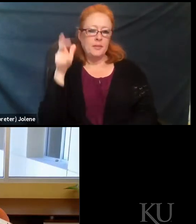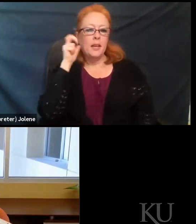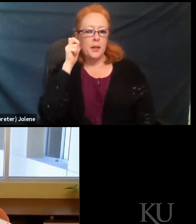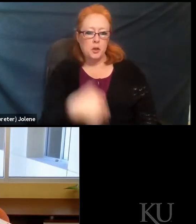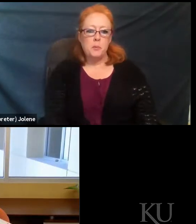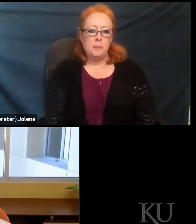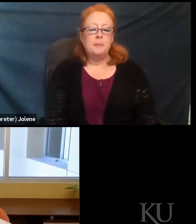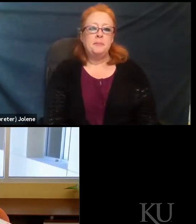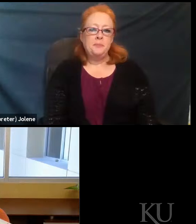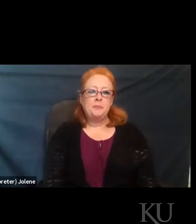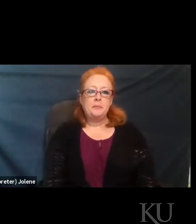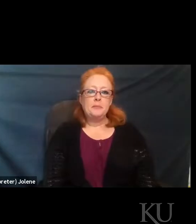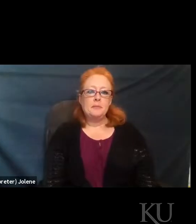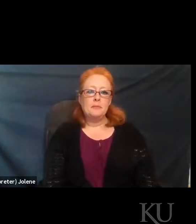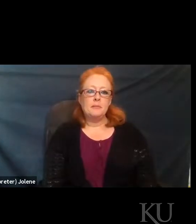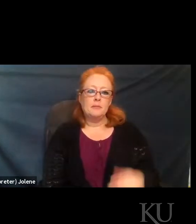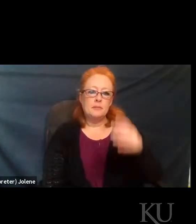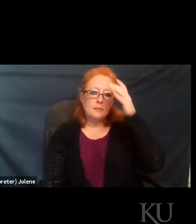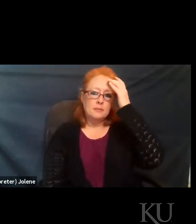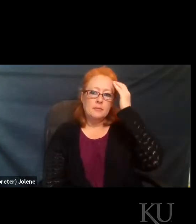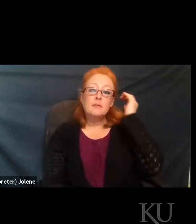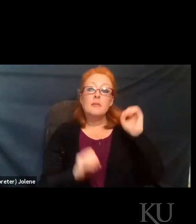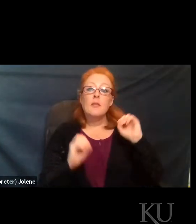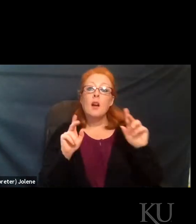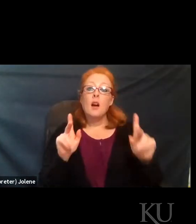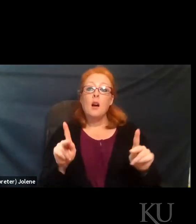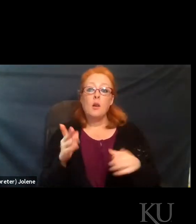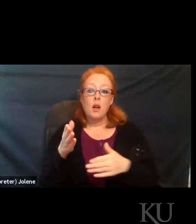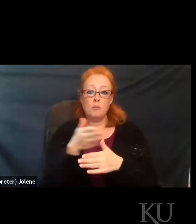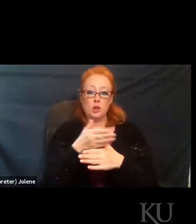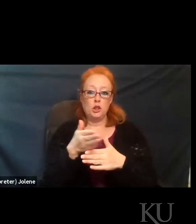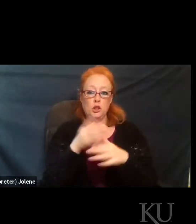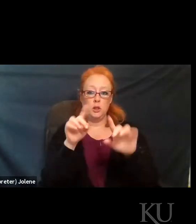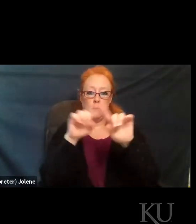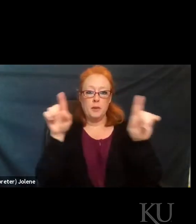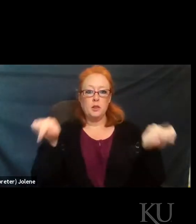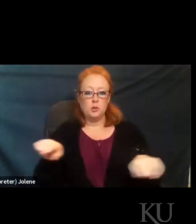Okay. Let me share my screen.